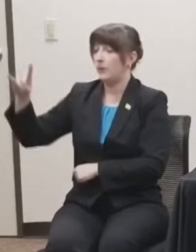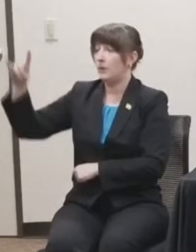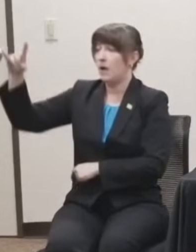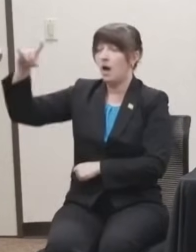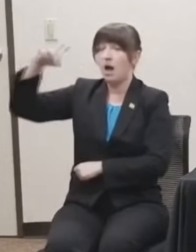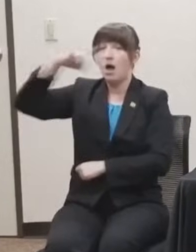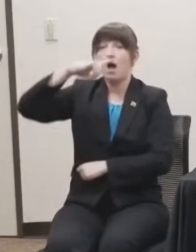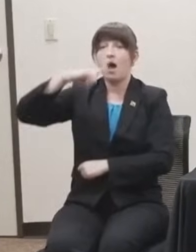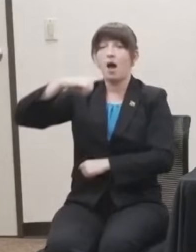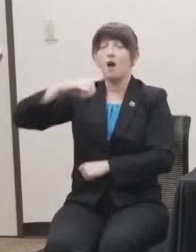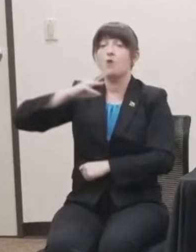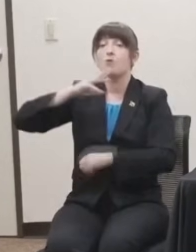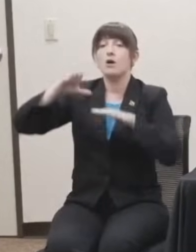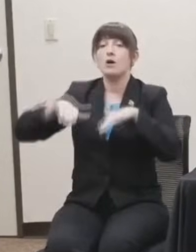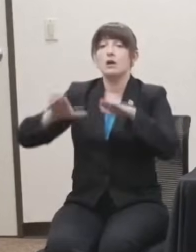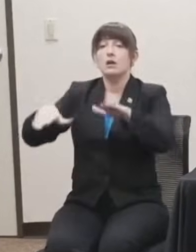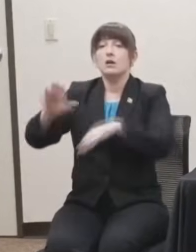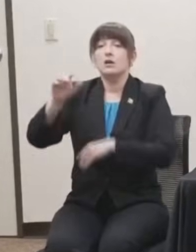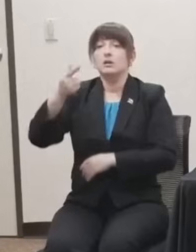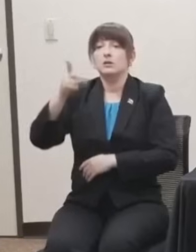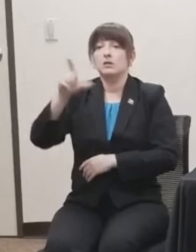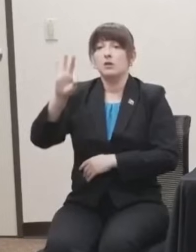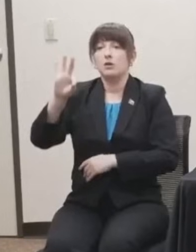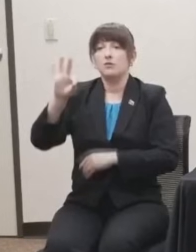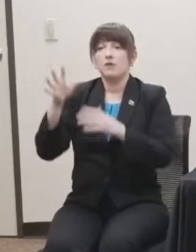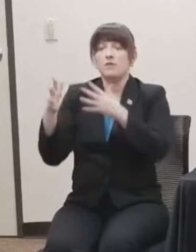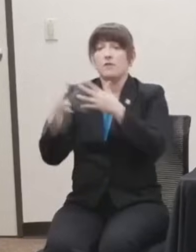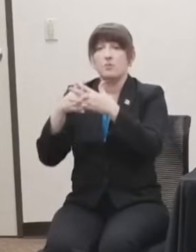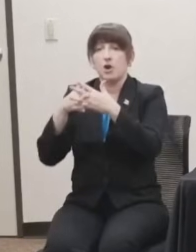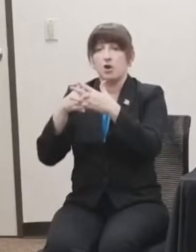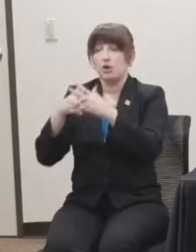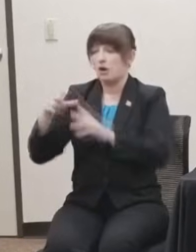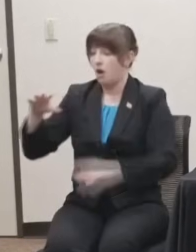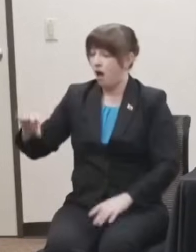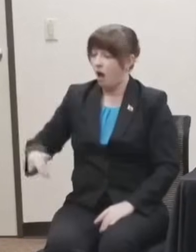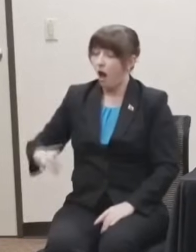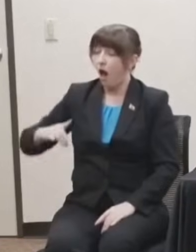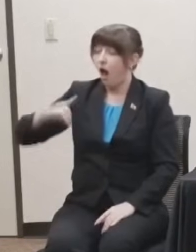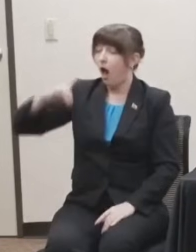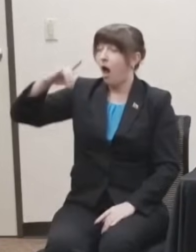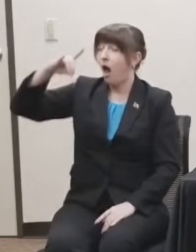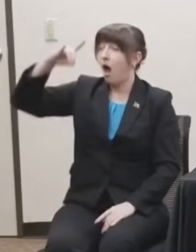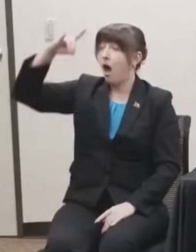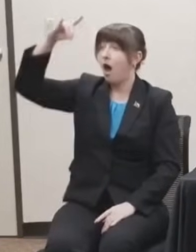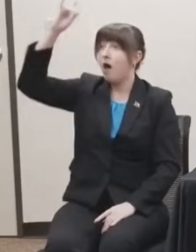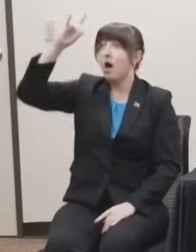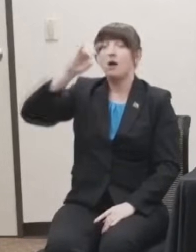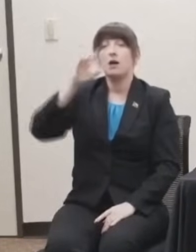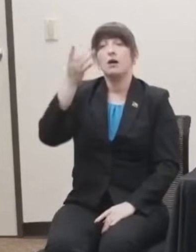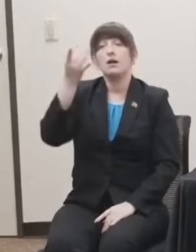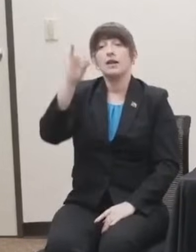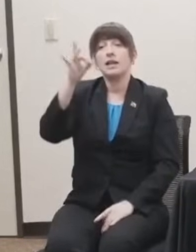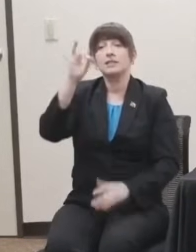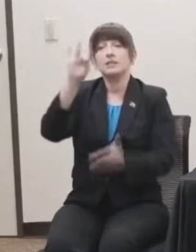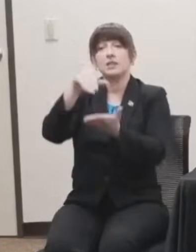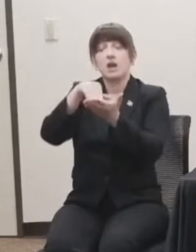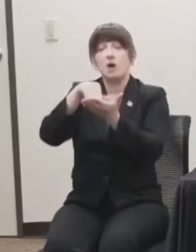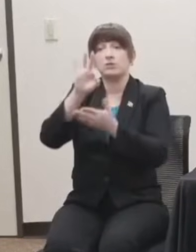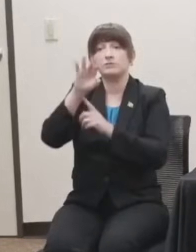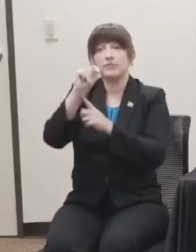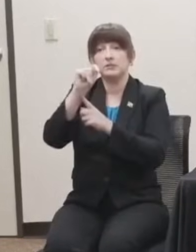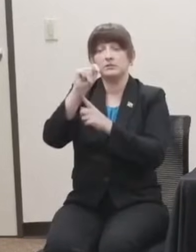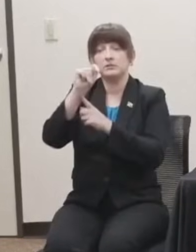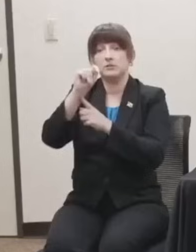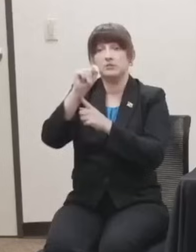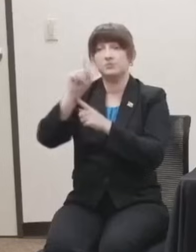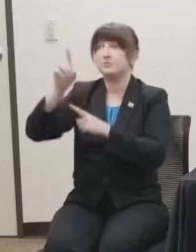and climbs to 18,000 feet, and then along a special FAA corridor, traverses over to the Kerrville